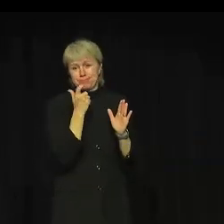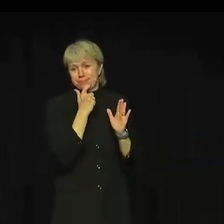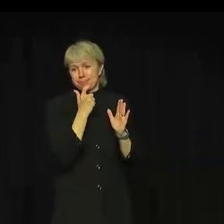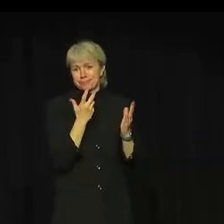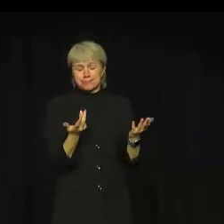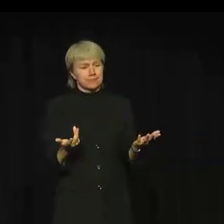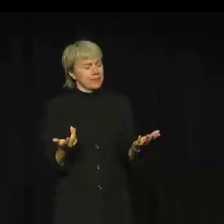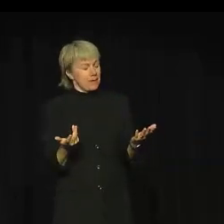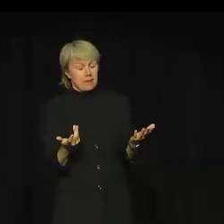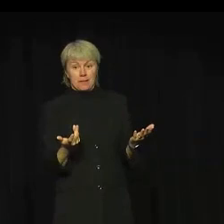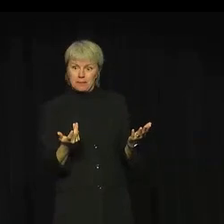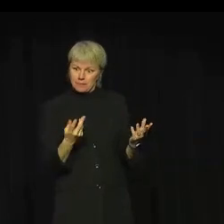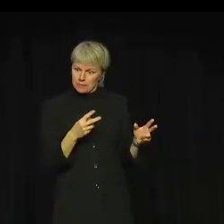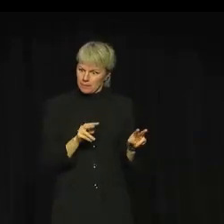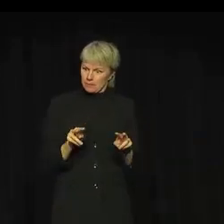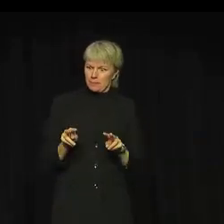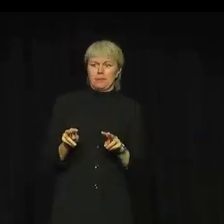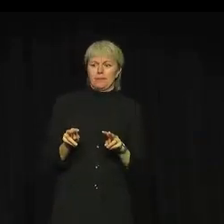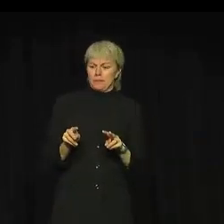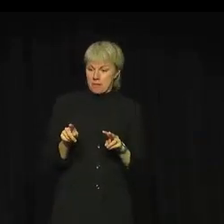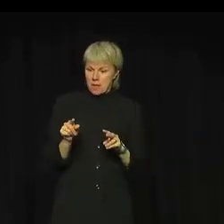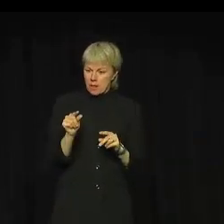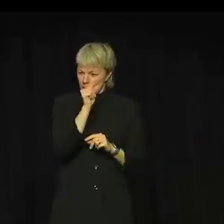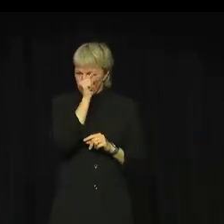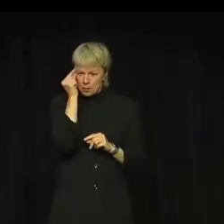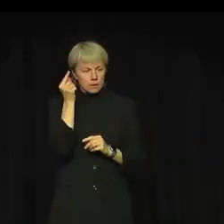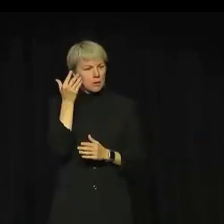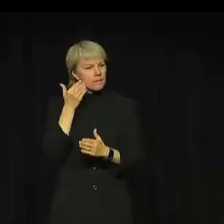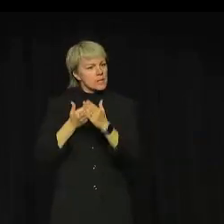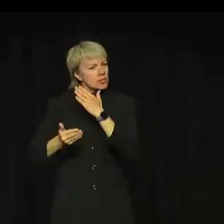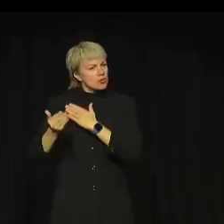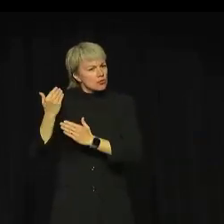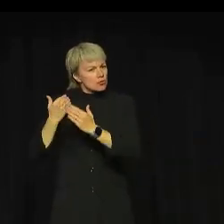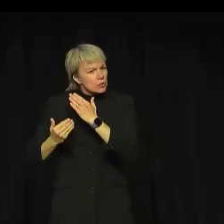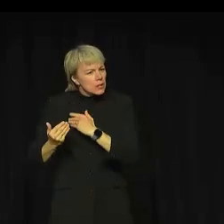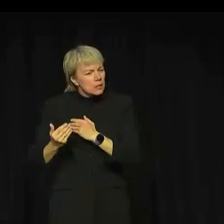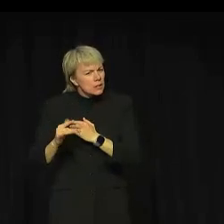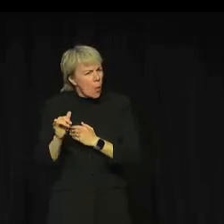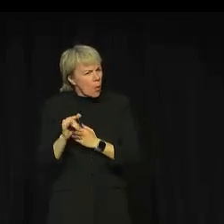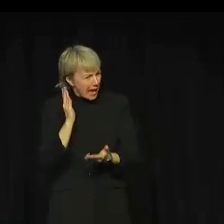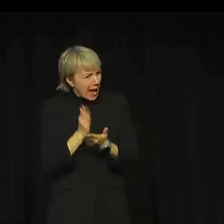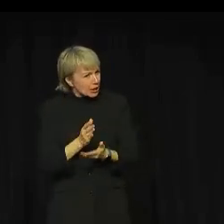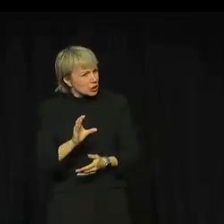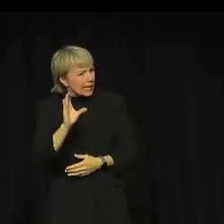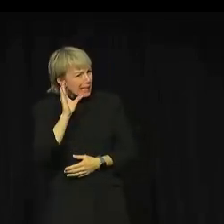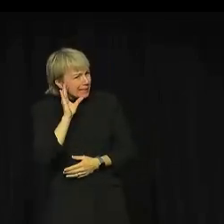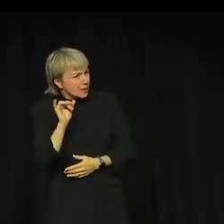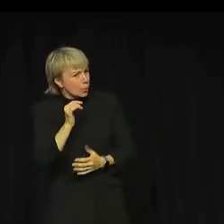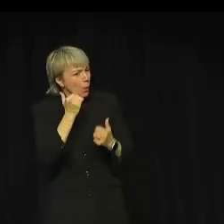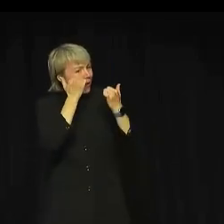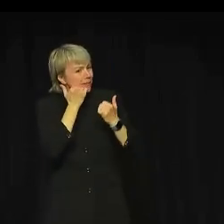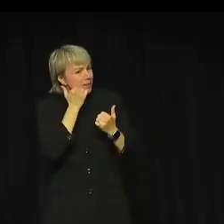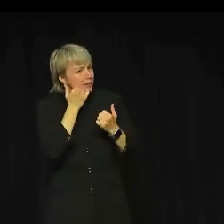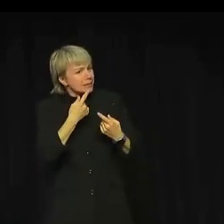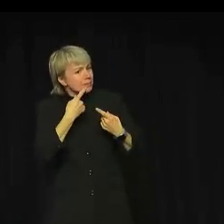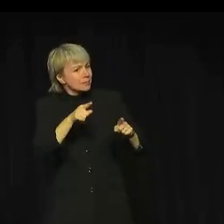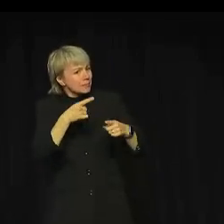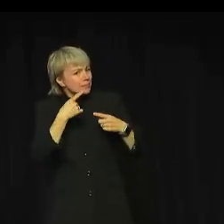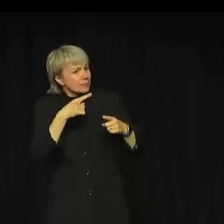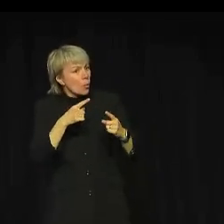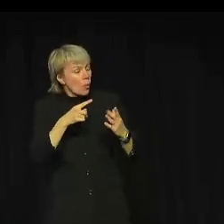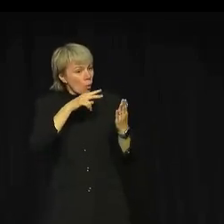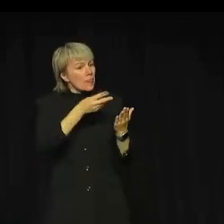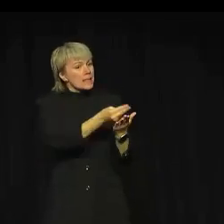One wonders how possessed they are with our history, or whether they even listened to the evidence before them or read the